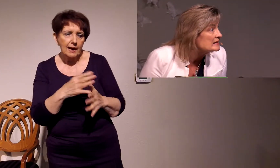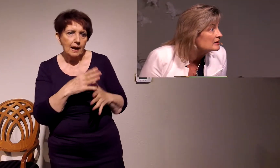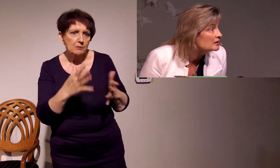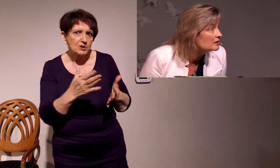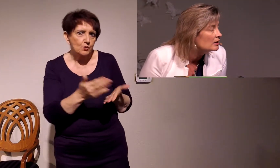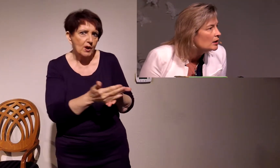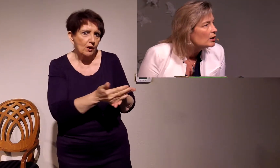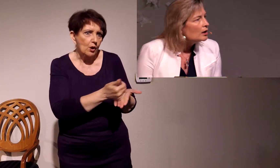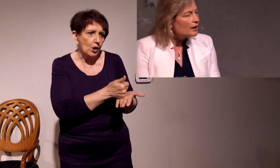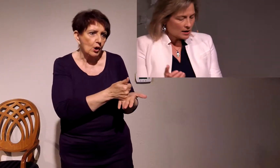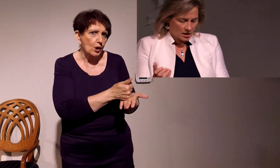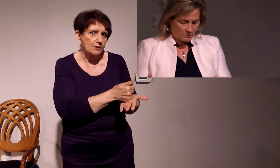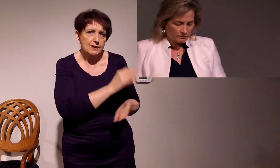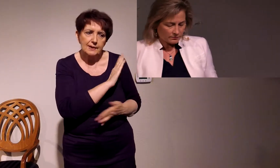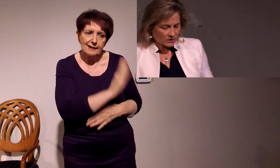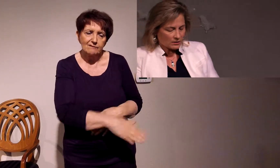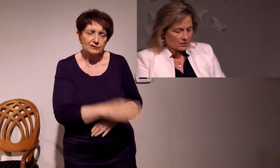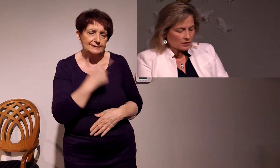make.